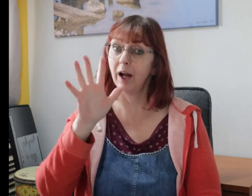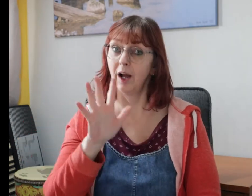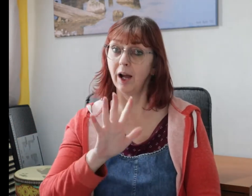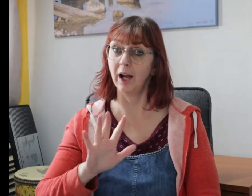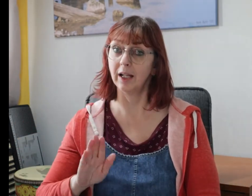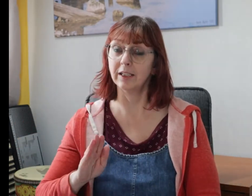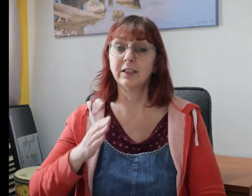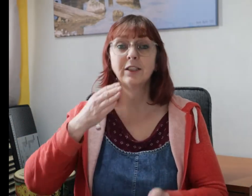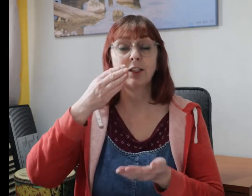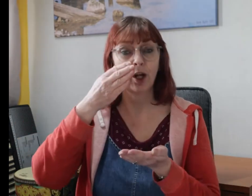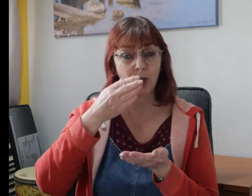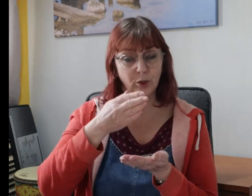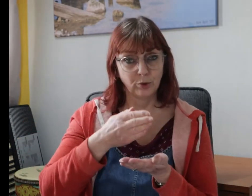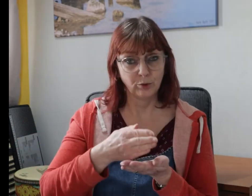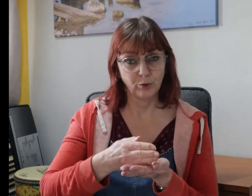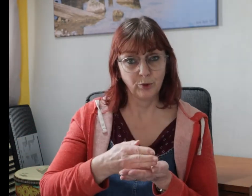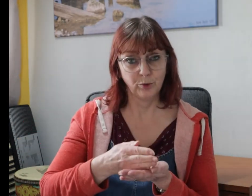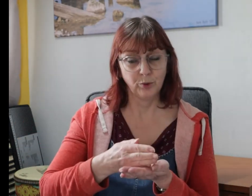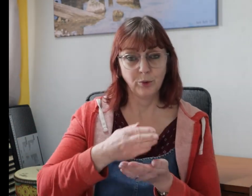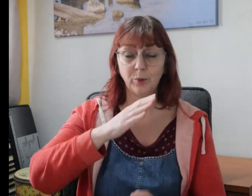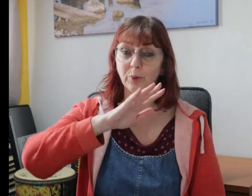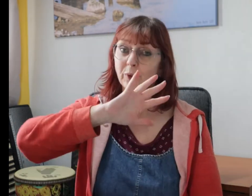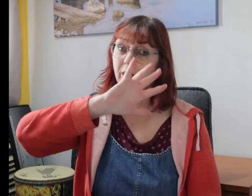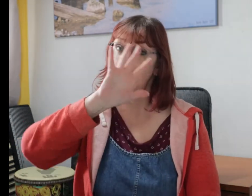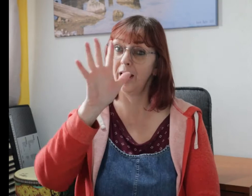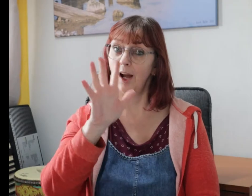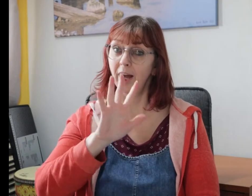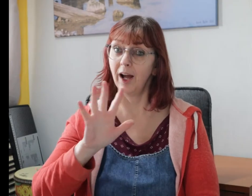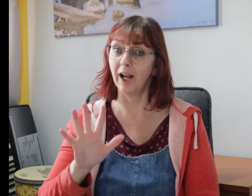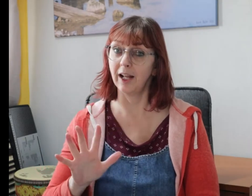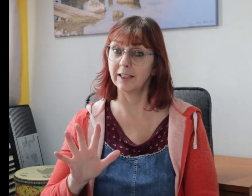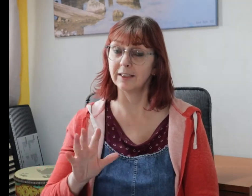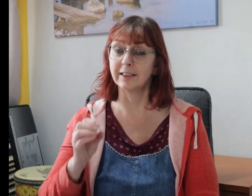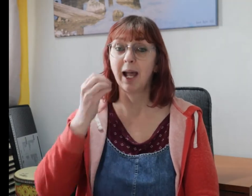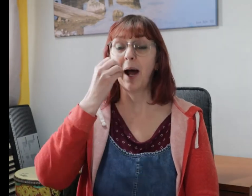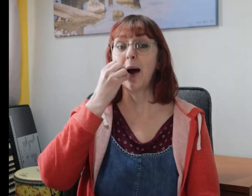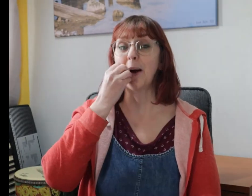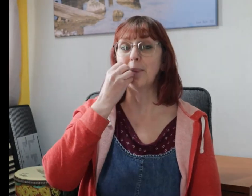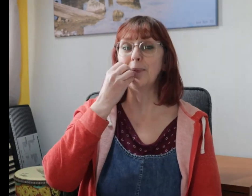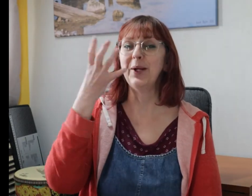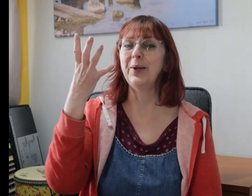colors. True colors are beautiful.